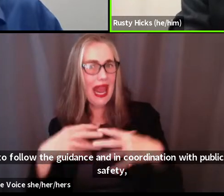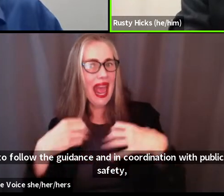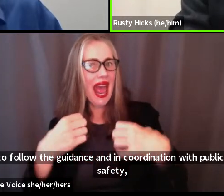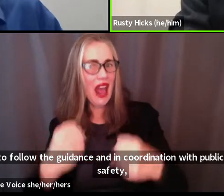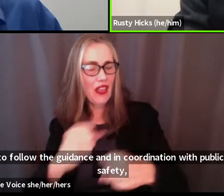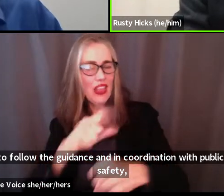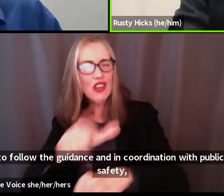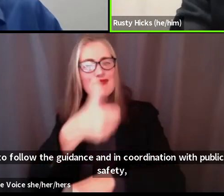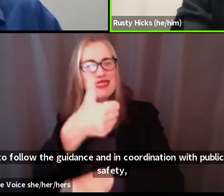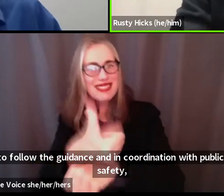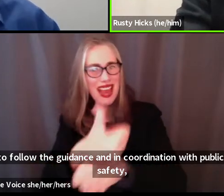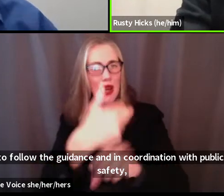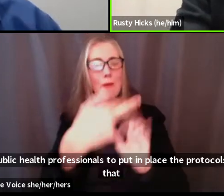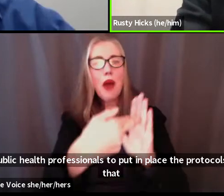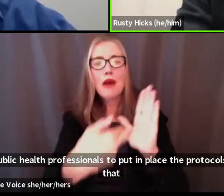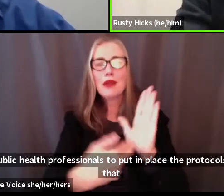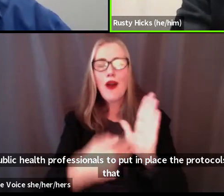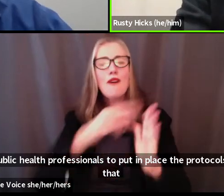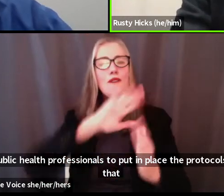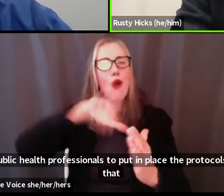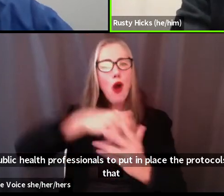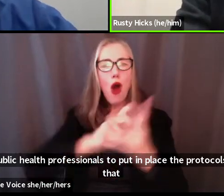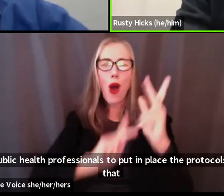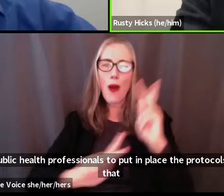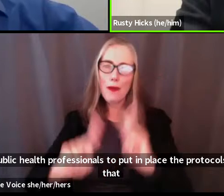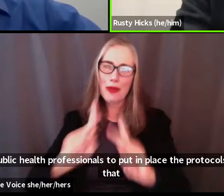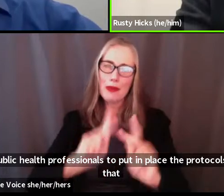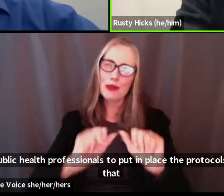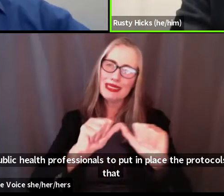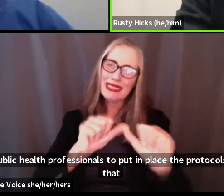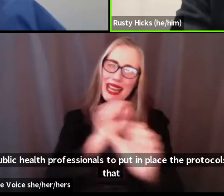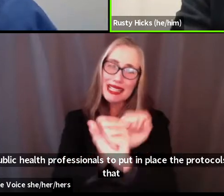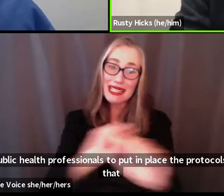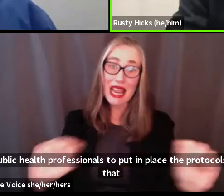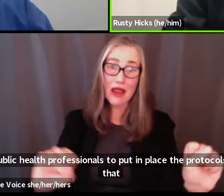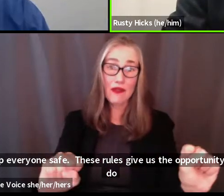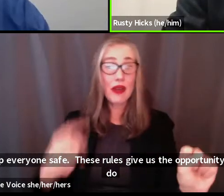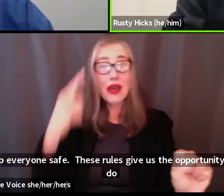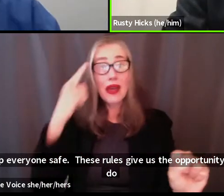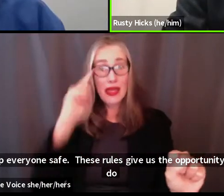everyone safe. These rules give us the opportunity to do that.